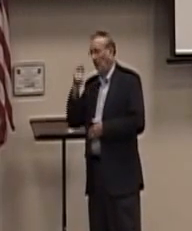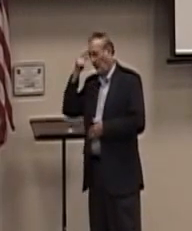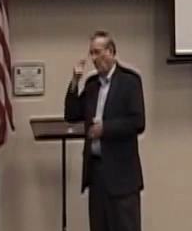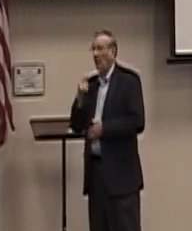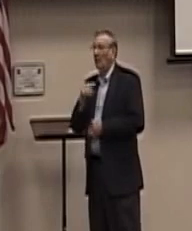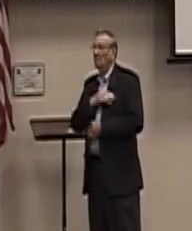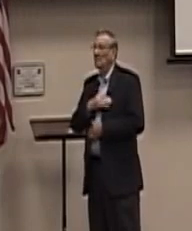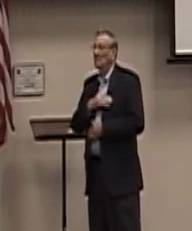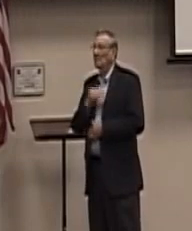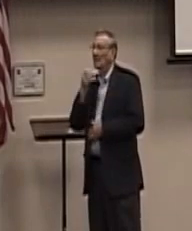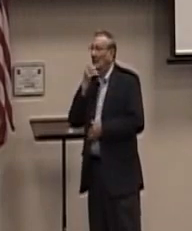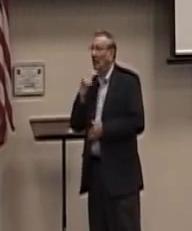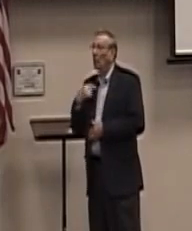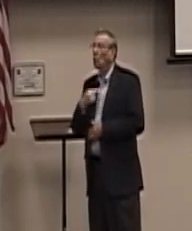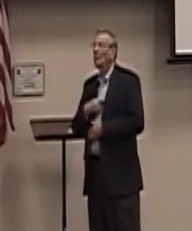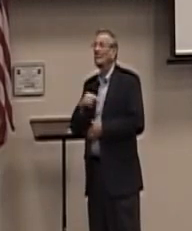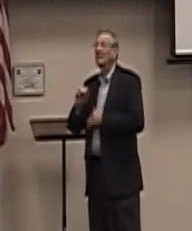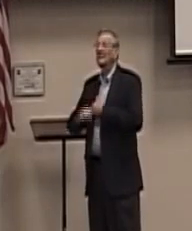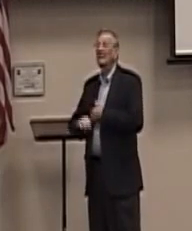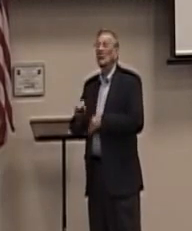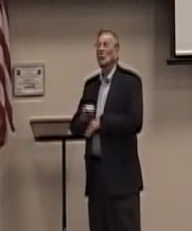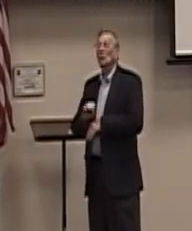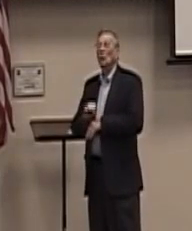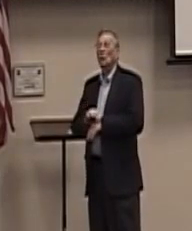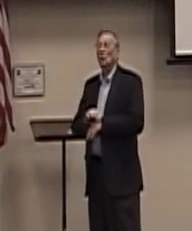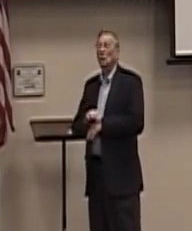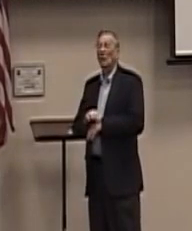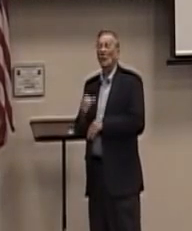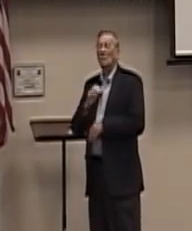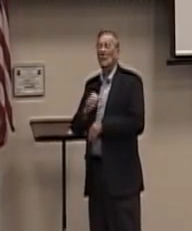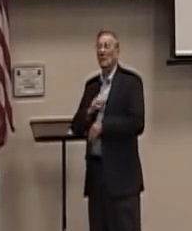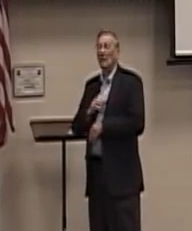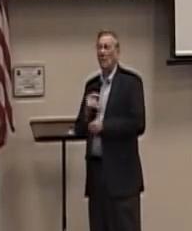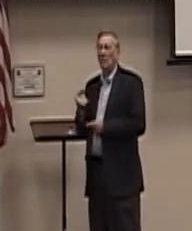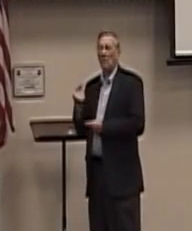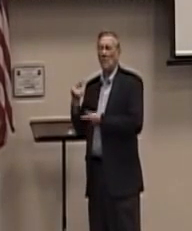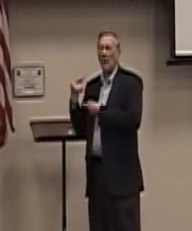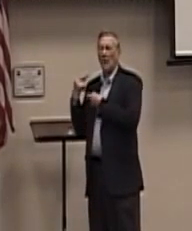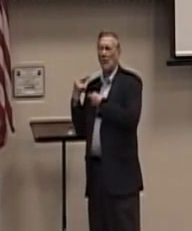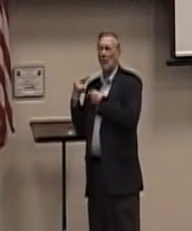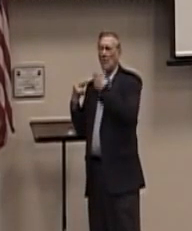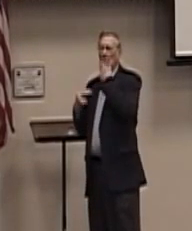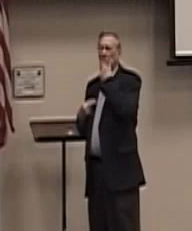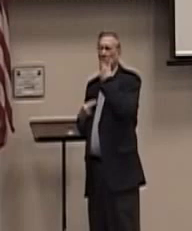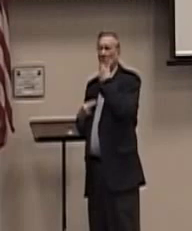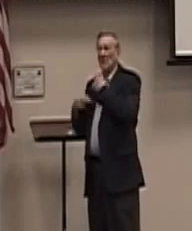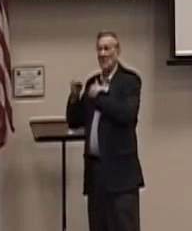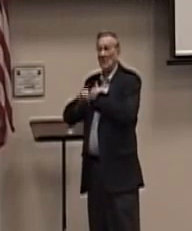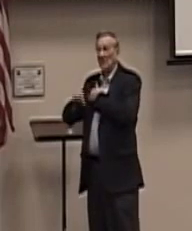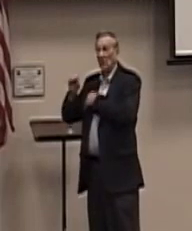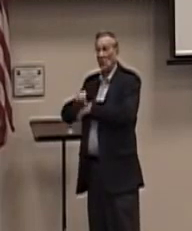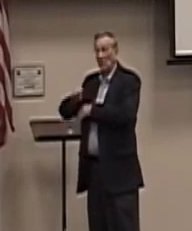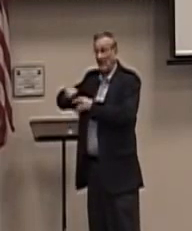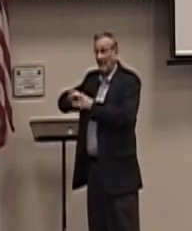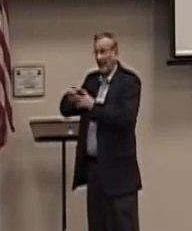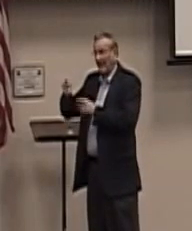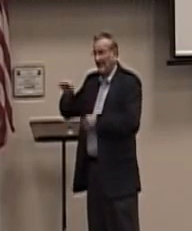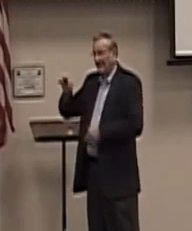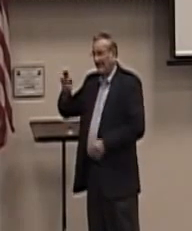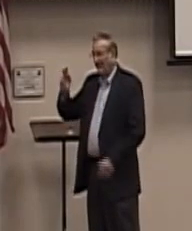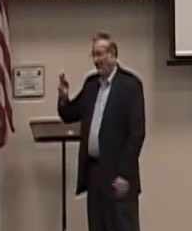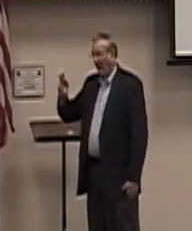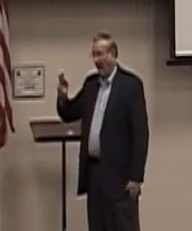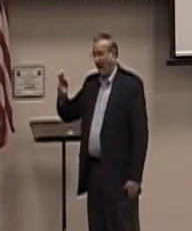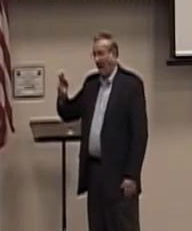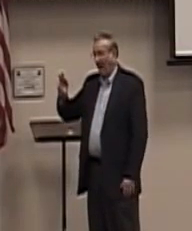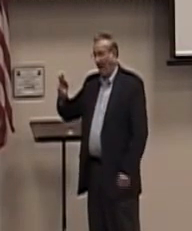care, we as the Sunset Church, Sunset Mission Committee, begin to think back. And Sunset Church of Christ started around 1955, and